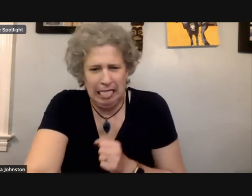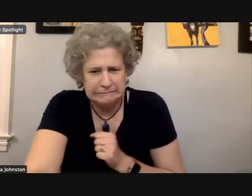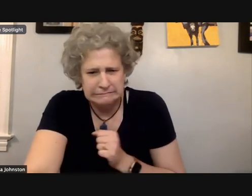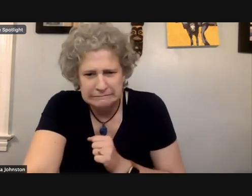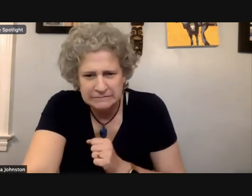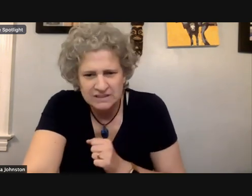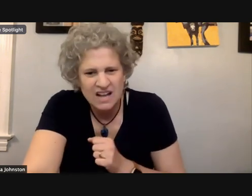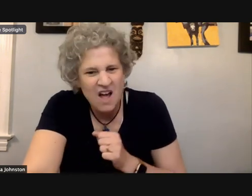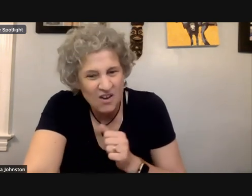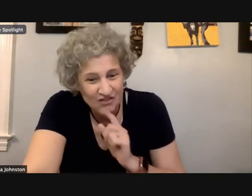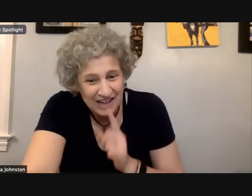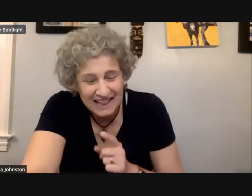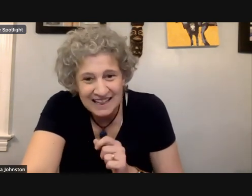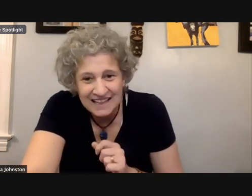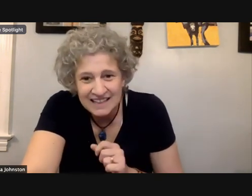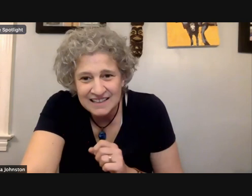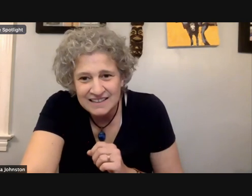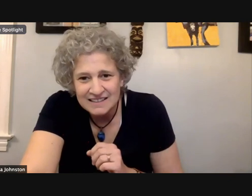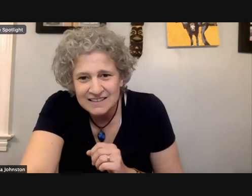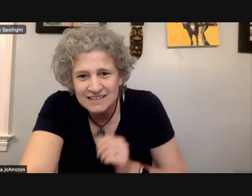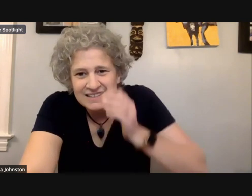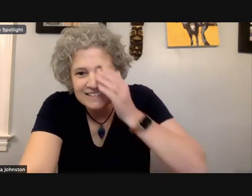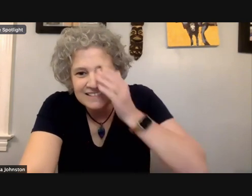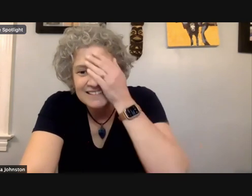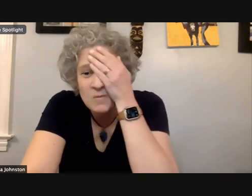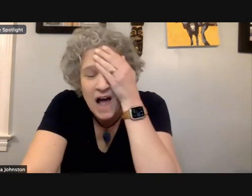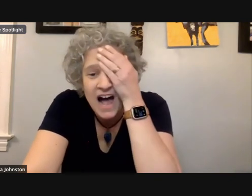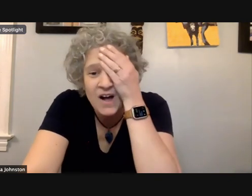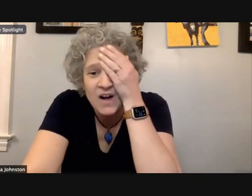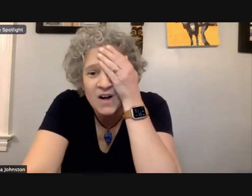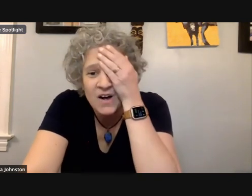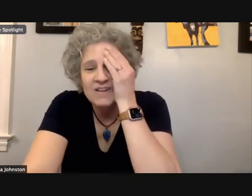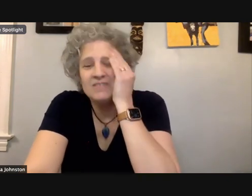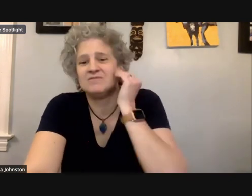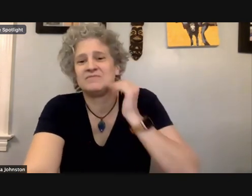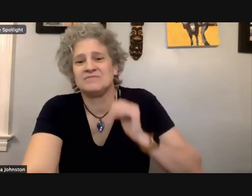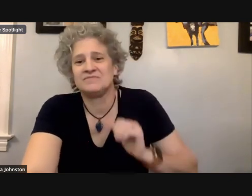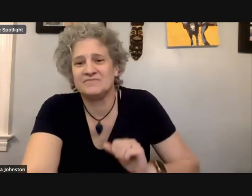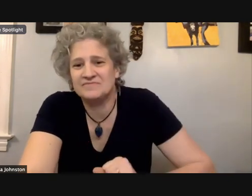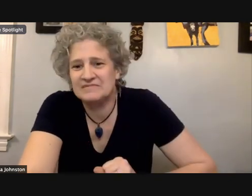Sorry. Interpreter disconnected. You would show the drilling down into the tooth. Oh,